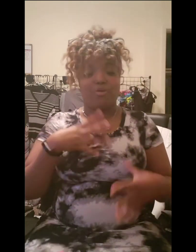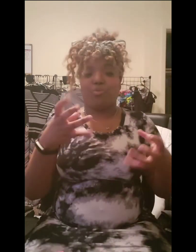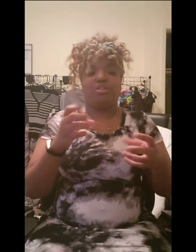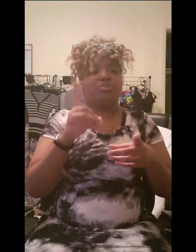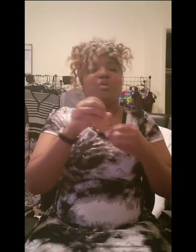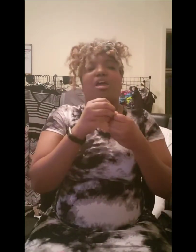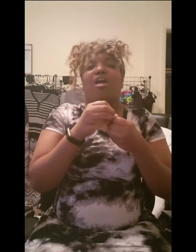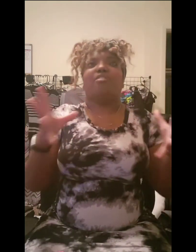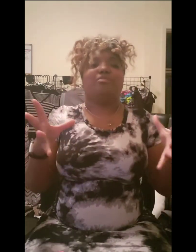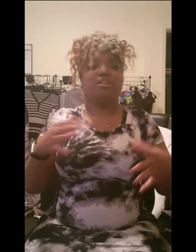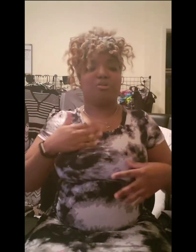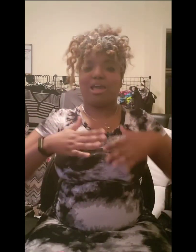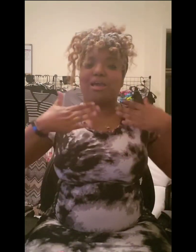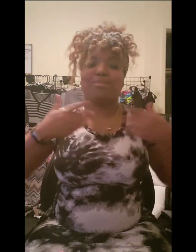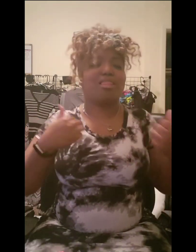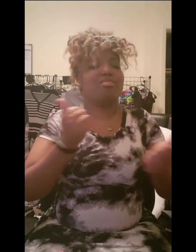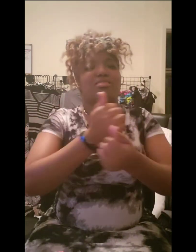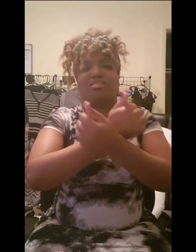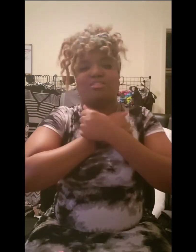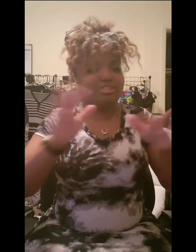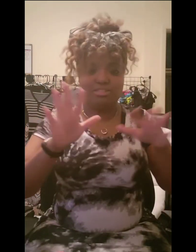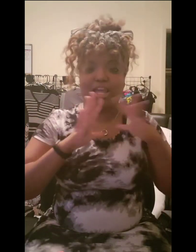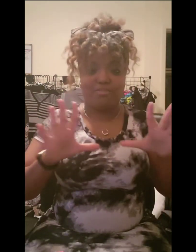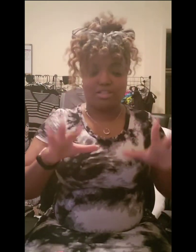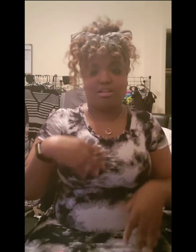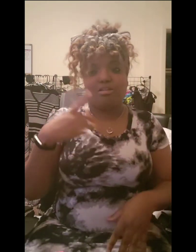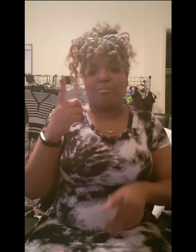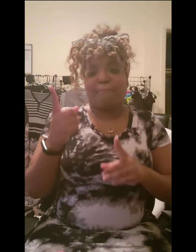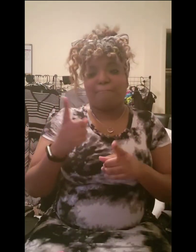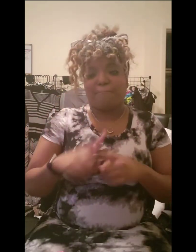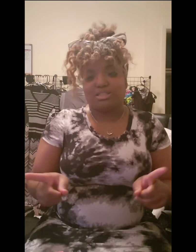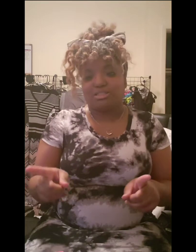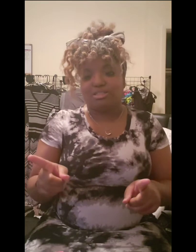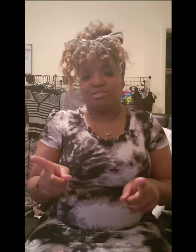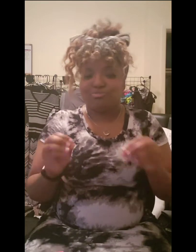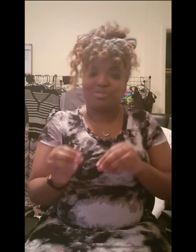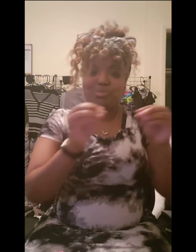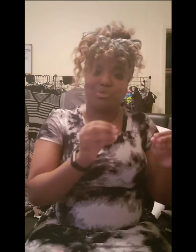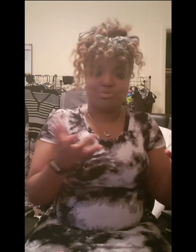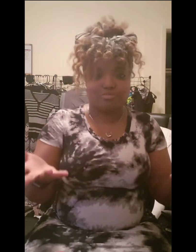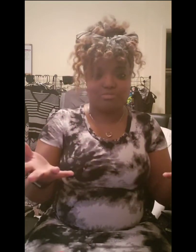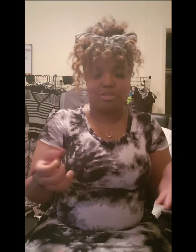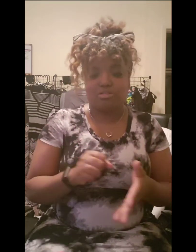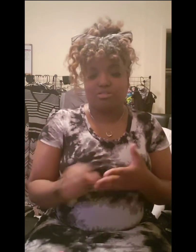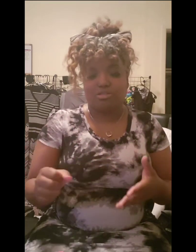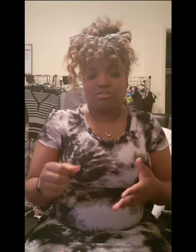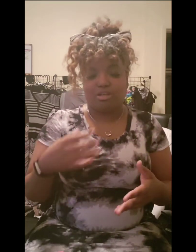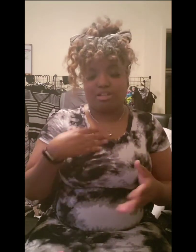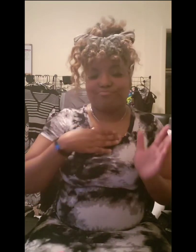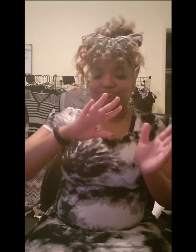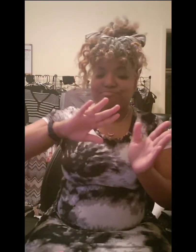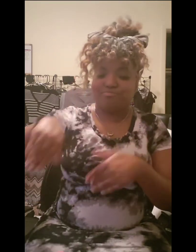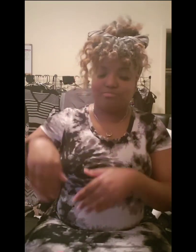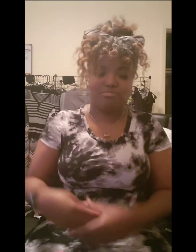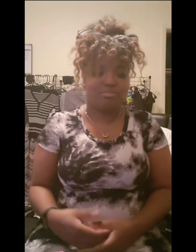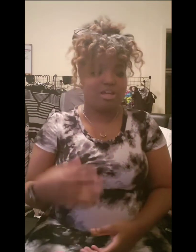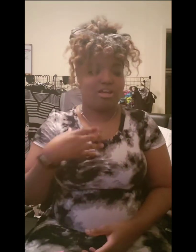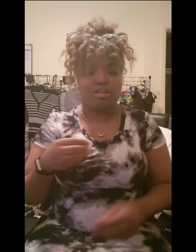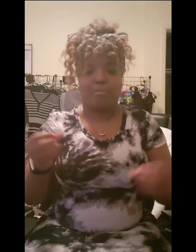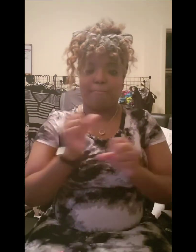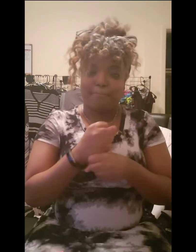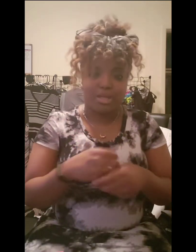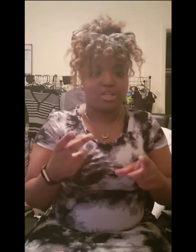I did everything pretty much. I wanted to do everything. I wanted to be in everything. I wanted to put myself out there. I thought everything was fun.